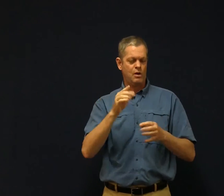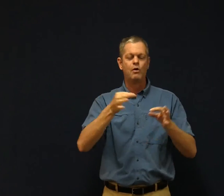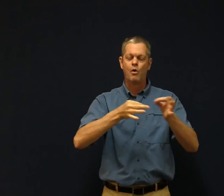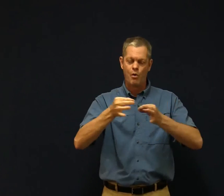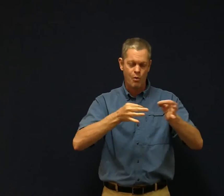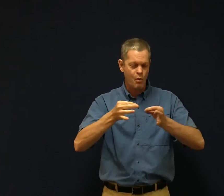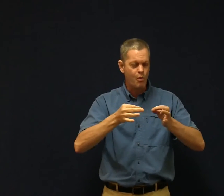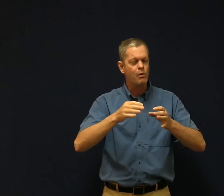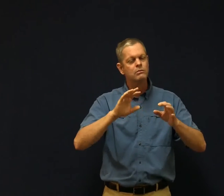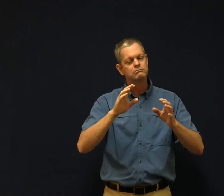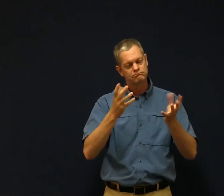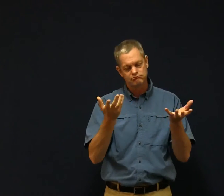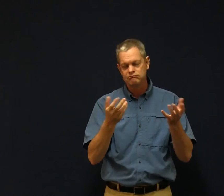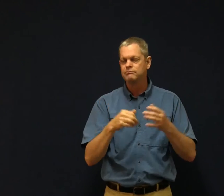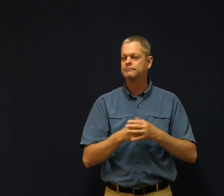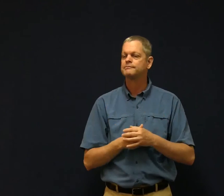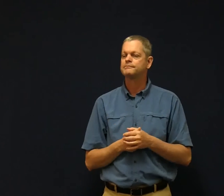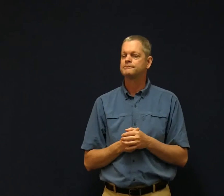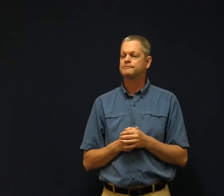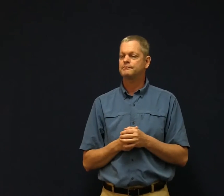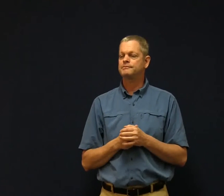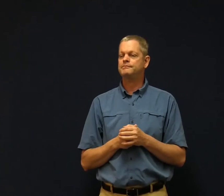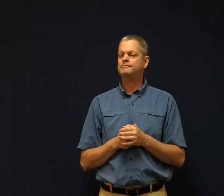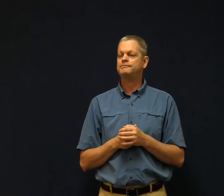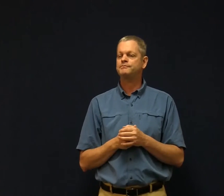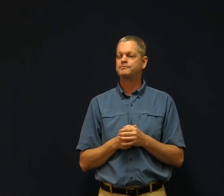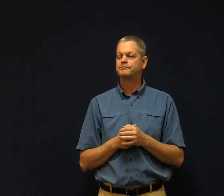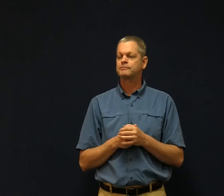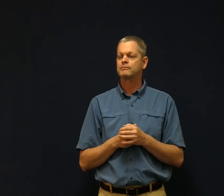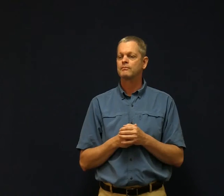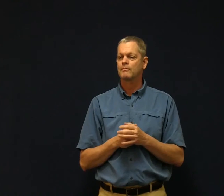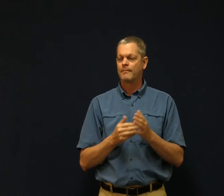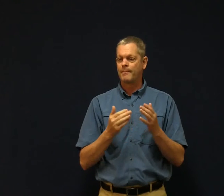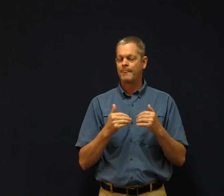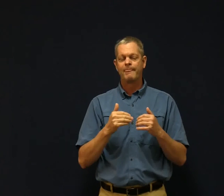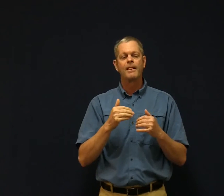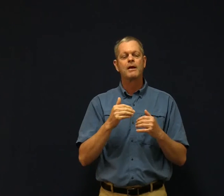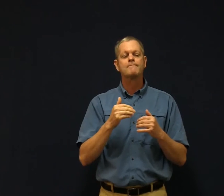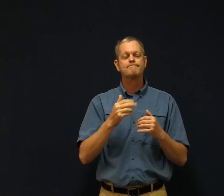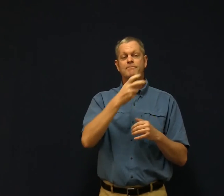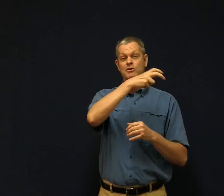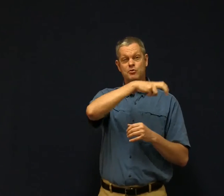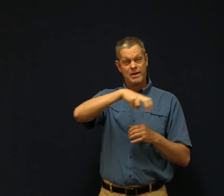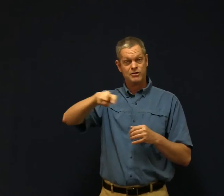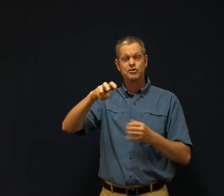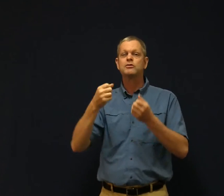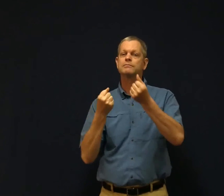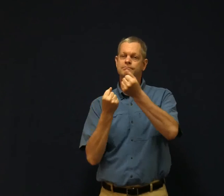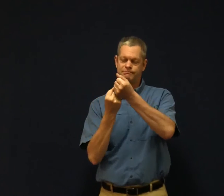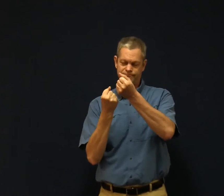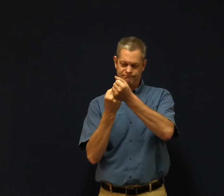faculty so that they understand how to use these devices. We also provide that type of support for students and parents as